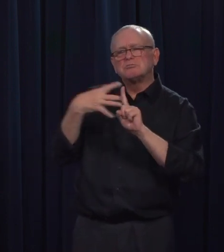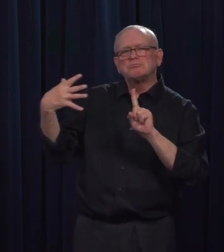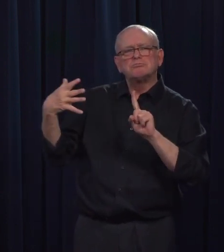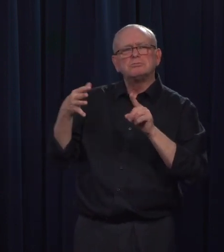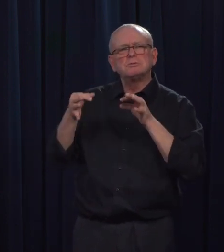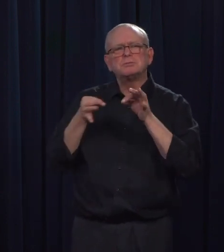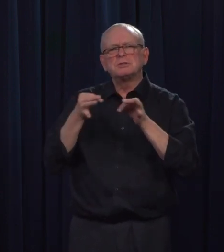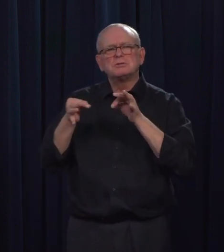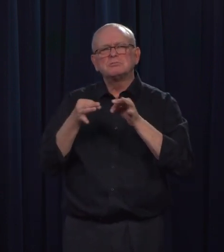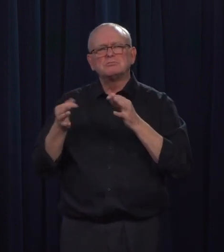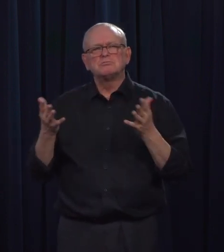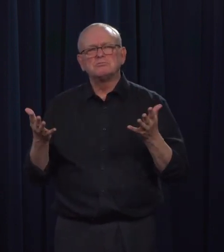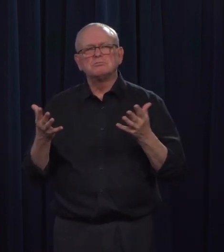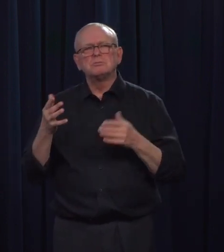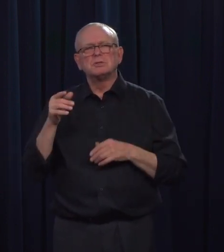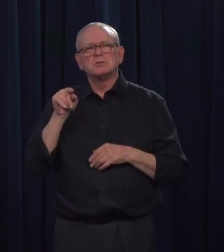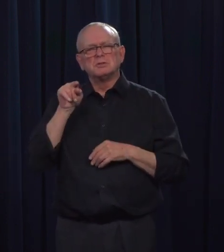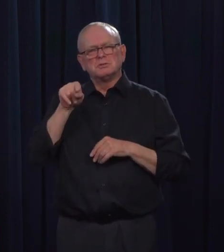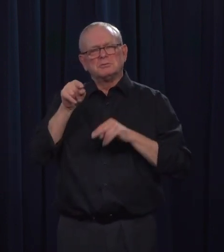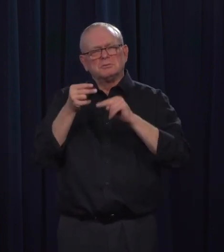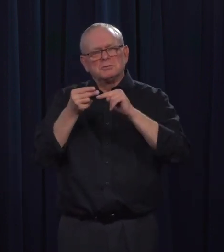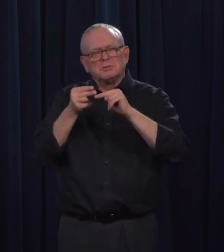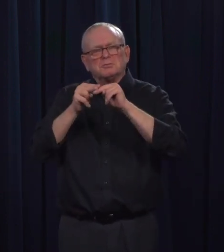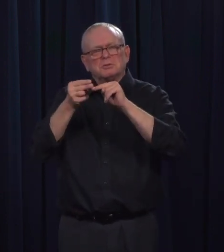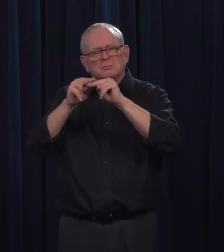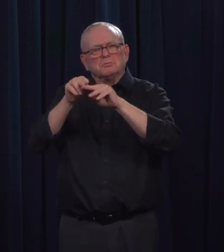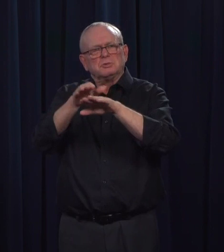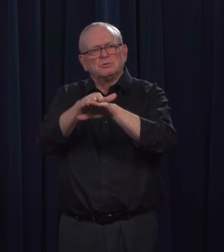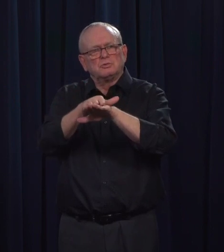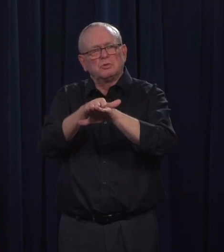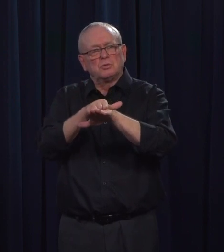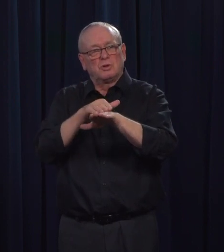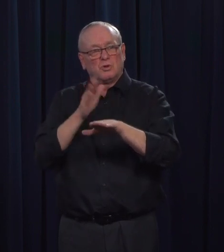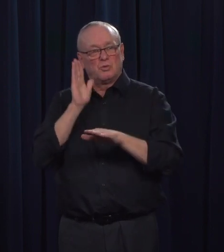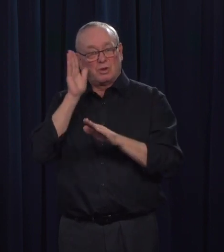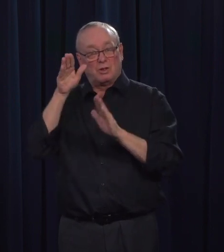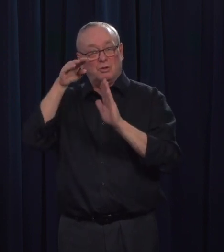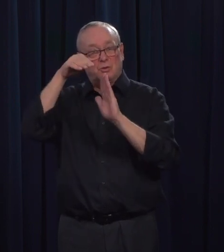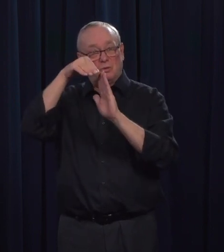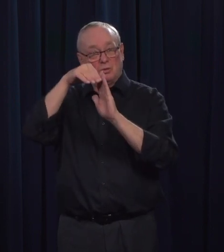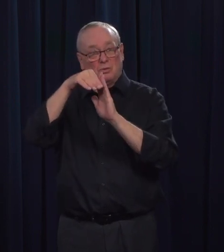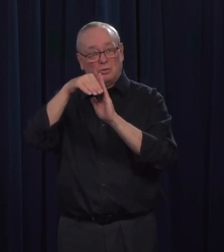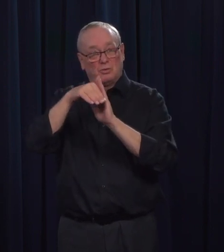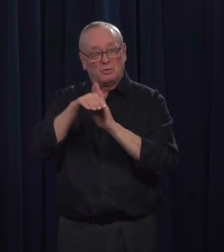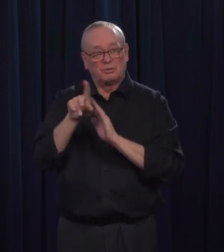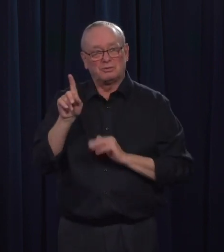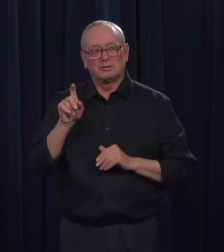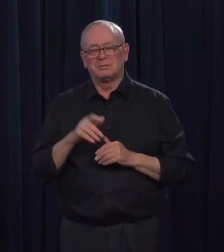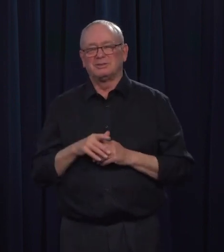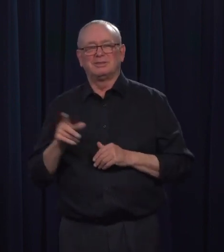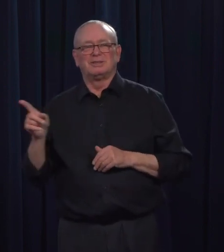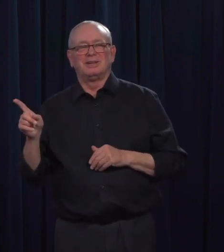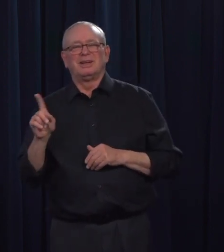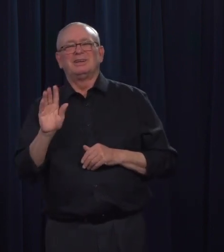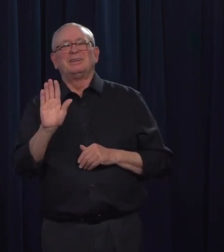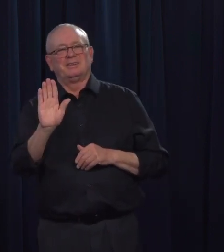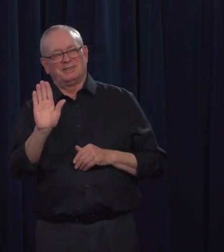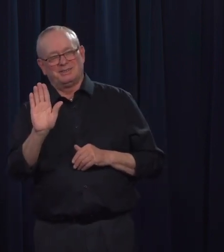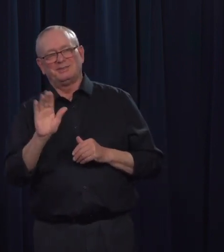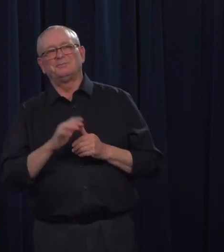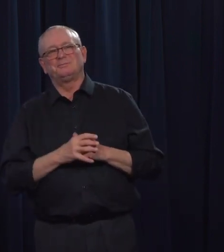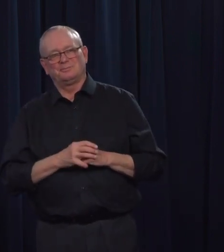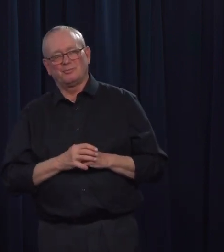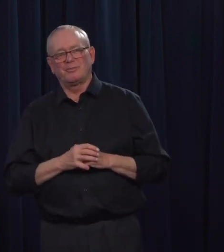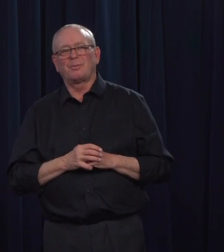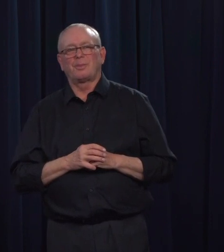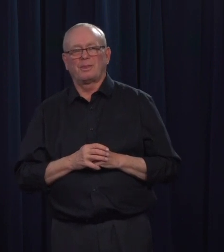to note about those community numbers is, and again, it's encouraging to have only one different. One of the things that